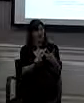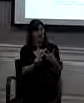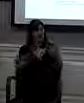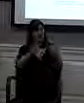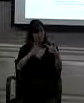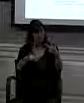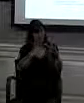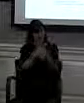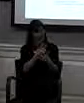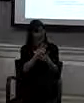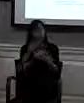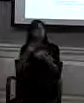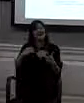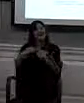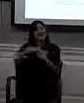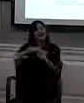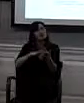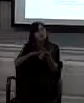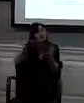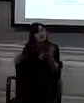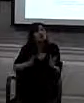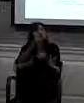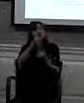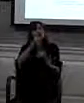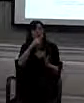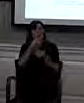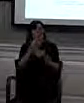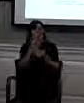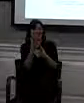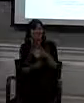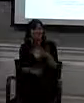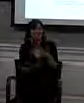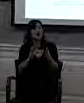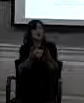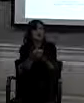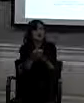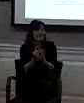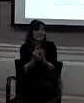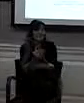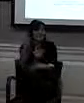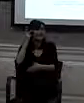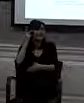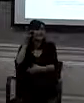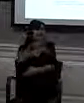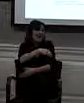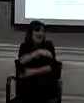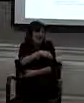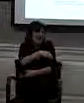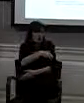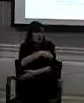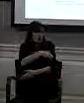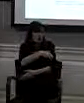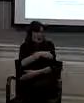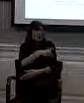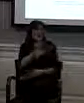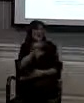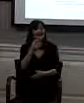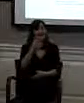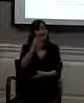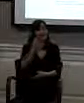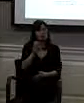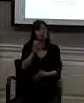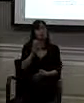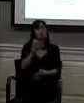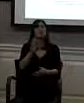learners who are marginalized from economic and political power and for whom human rights education includes a significant process of understanding their